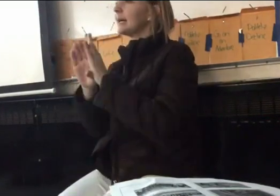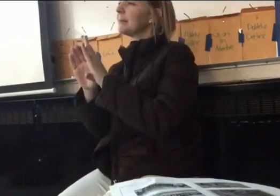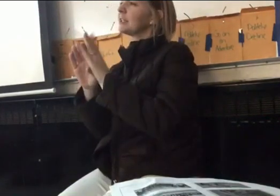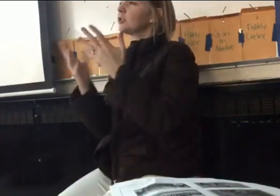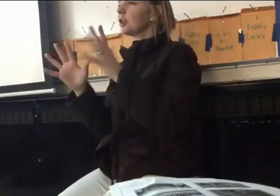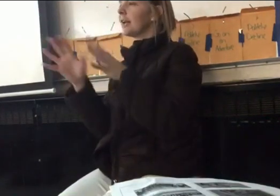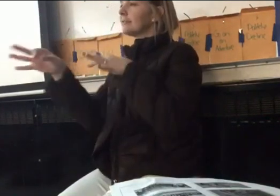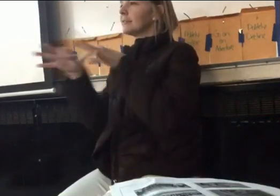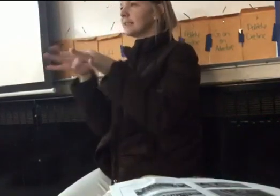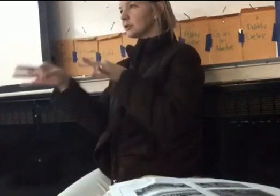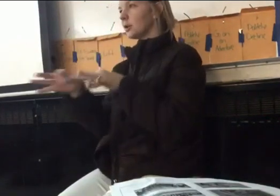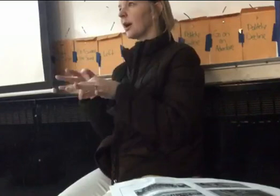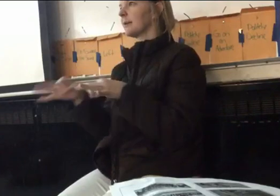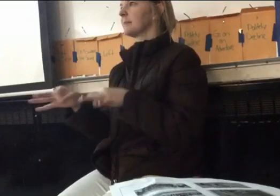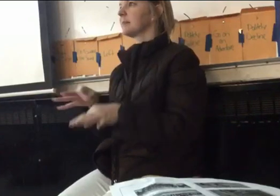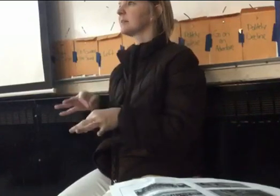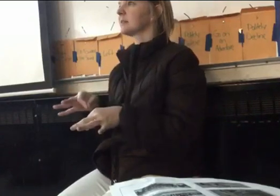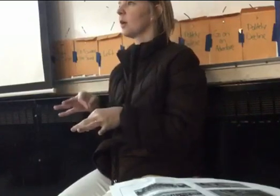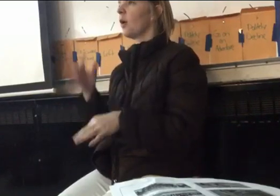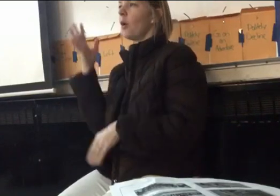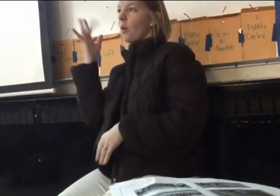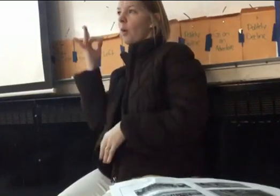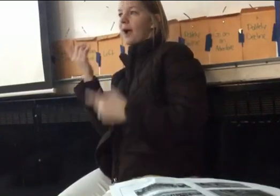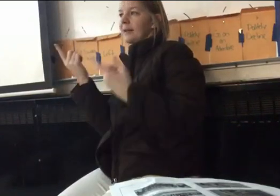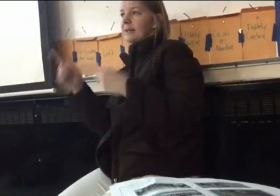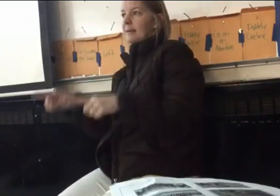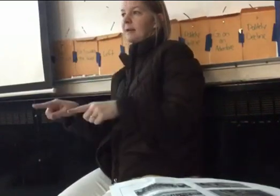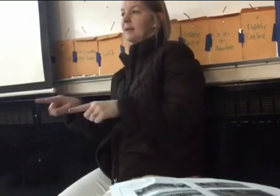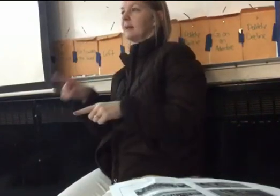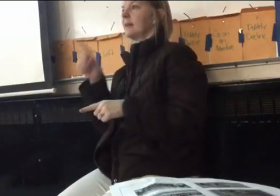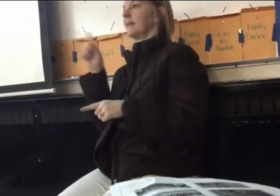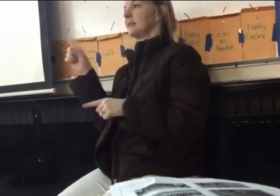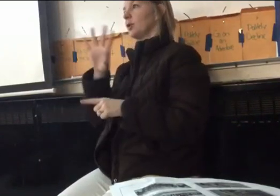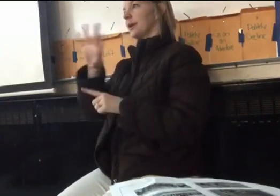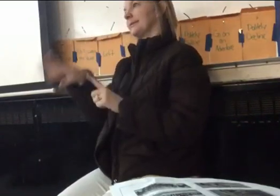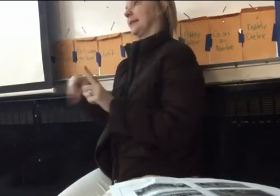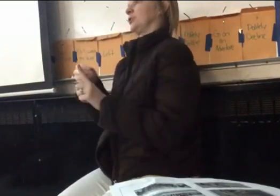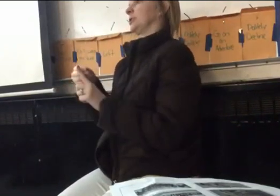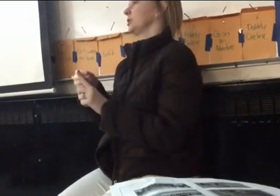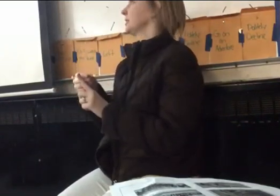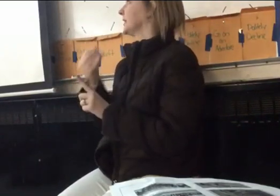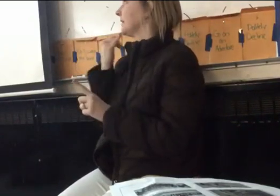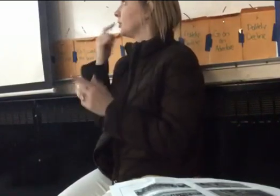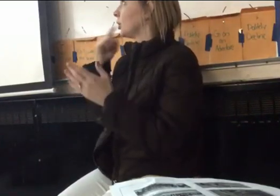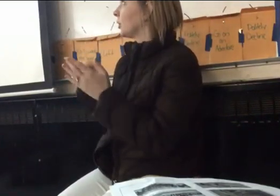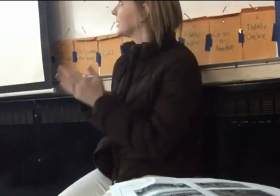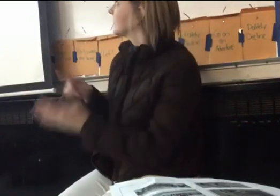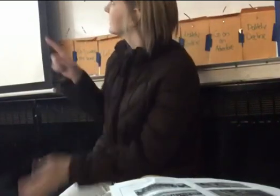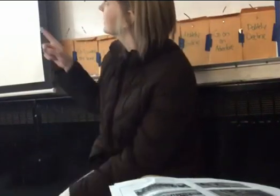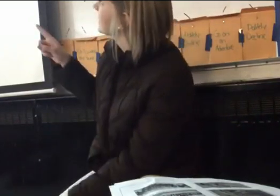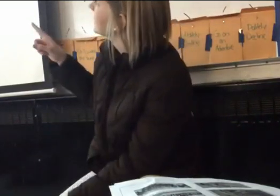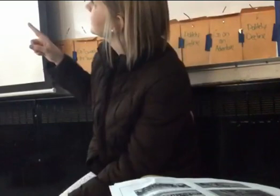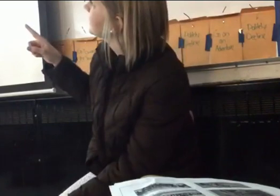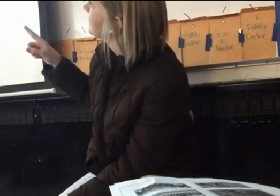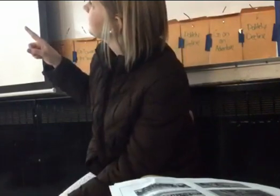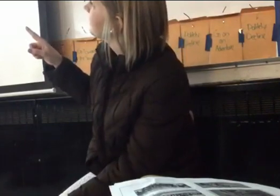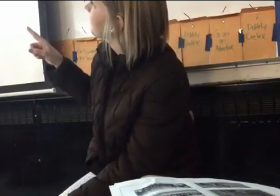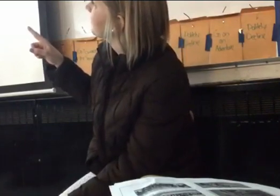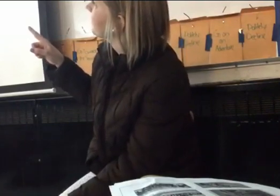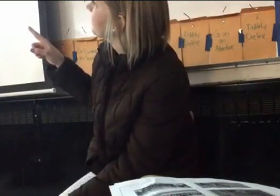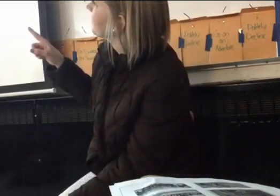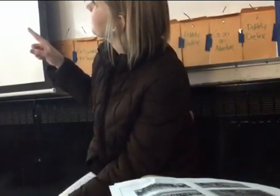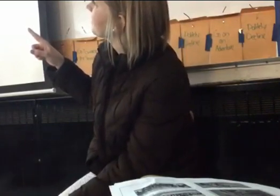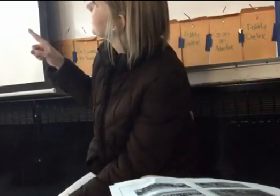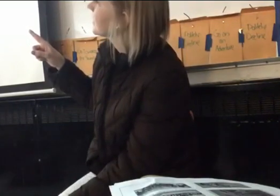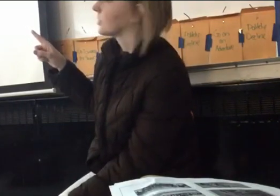describes for you why this was happening. This is your contextualization. So if you notice, you have over here lies